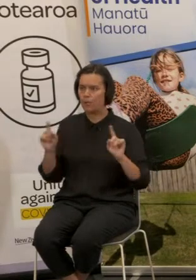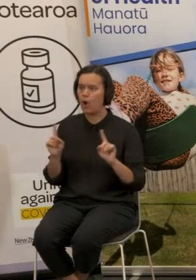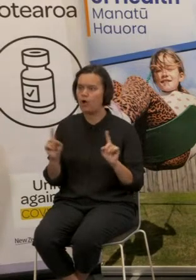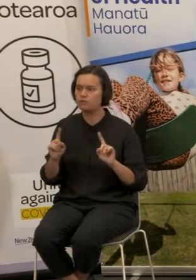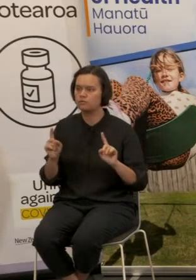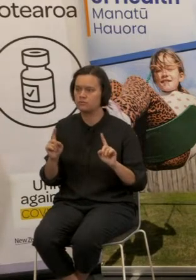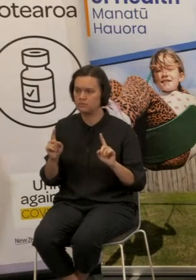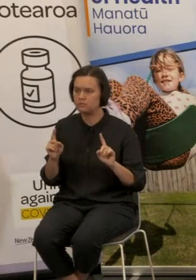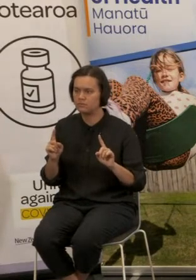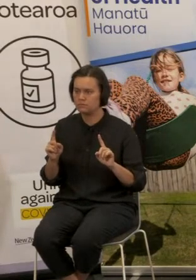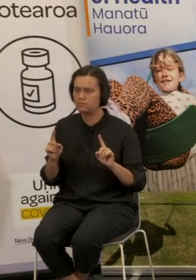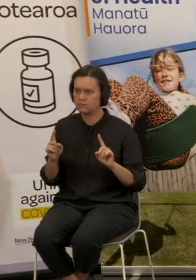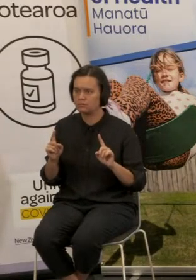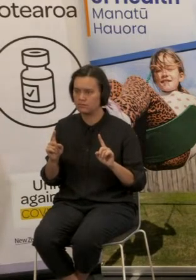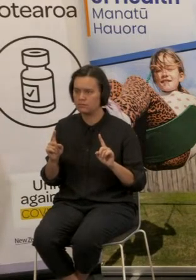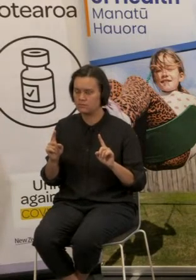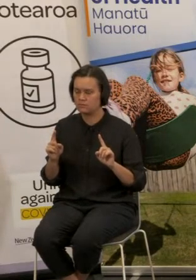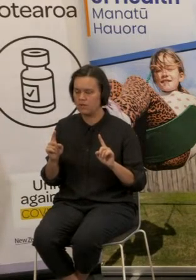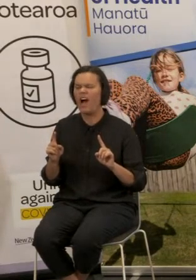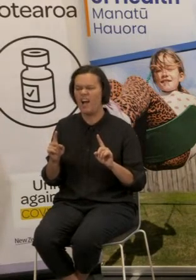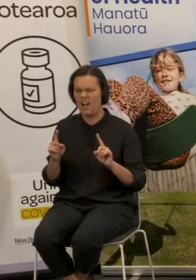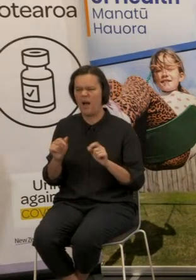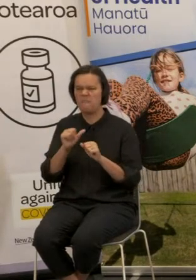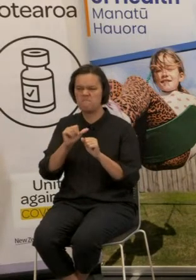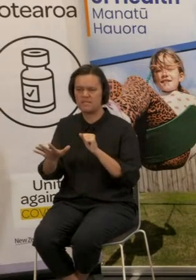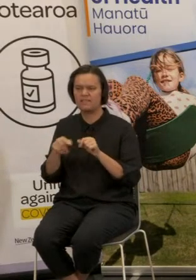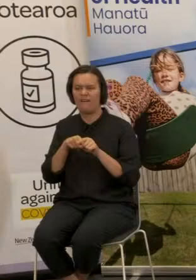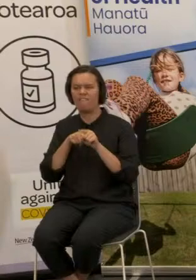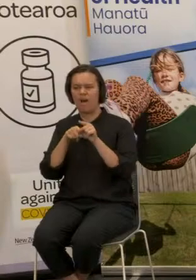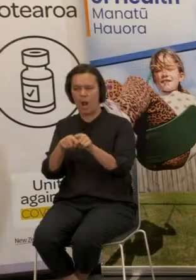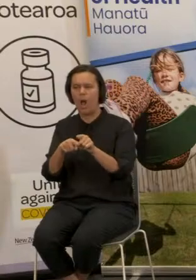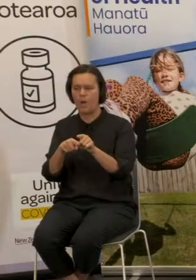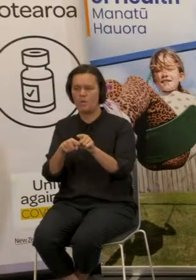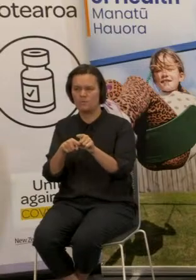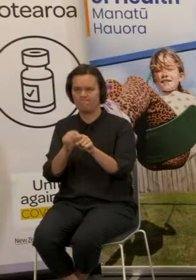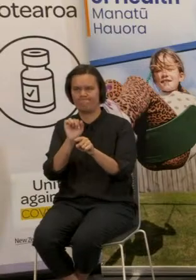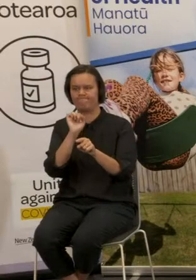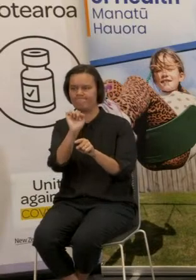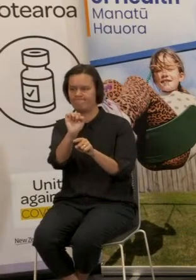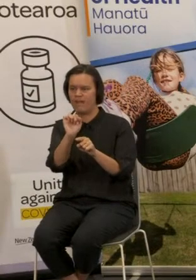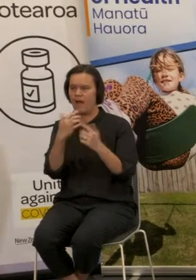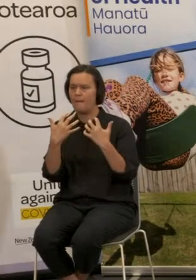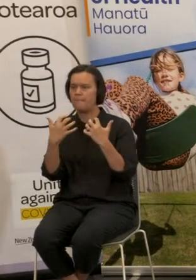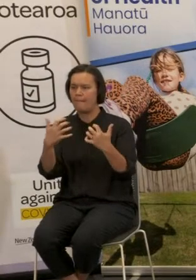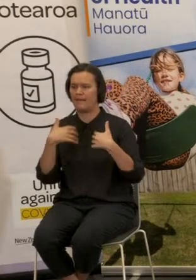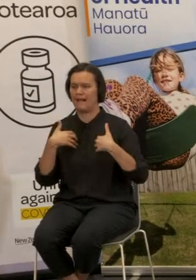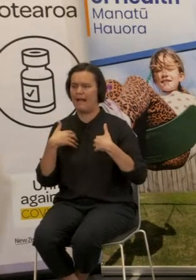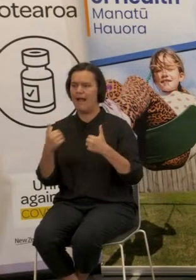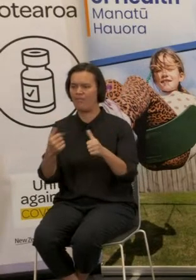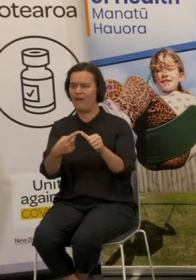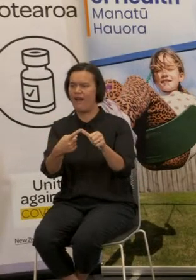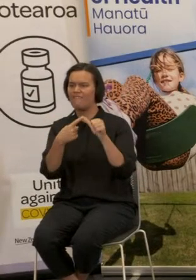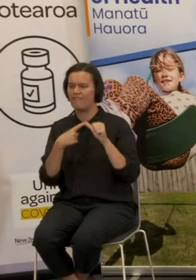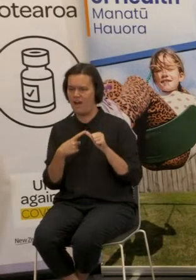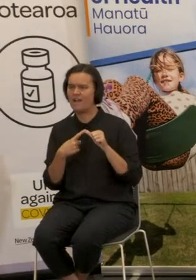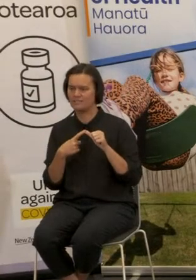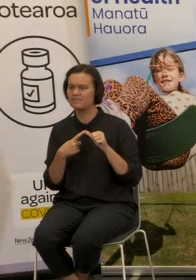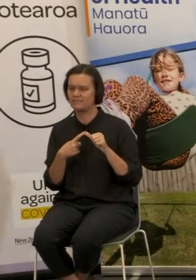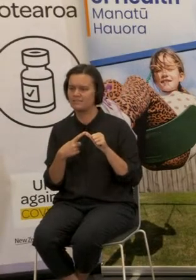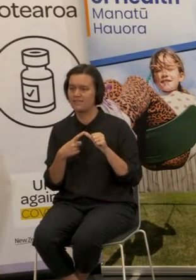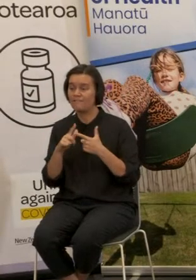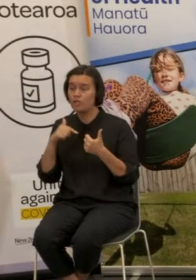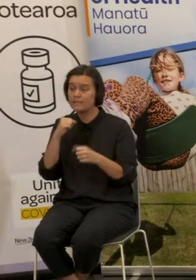back to the basics. Let's follow the public health advice. Let's keep our masks on. Let's not hongi, but let's use our